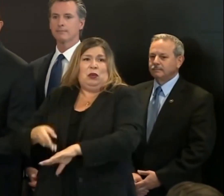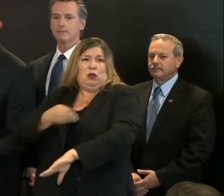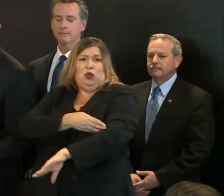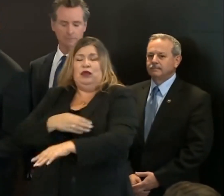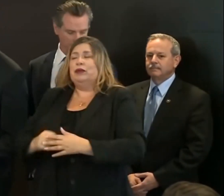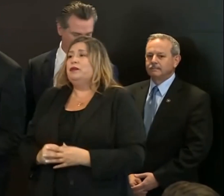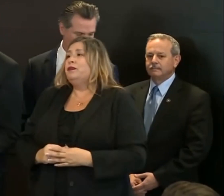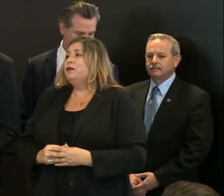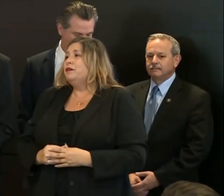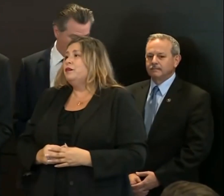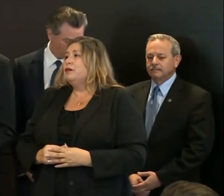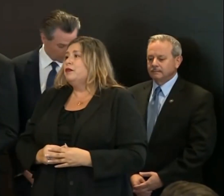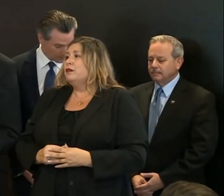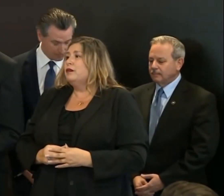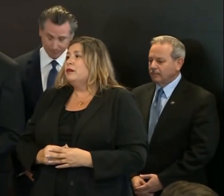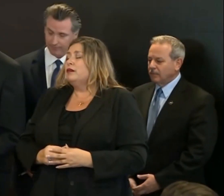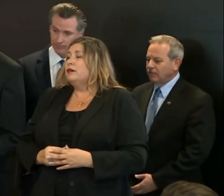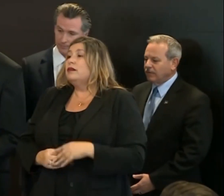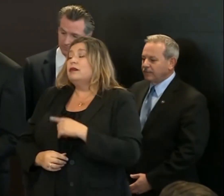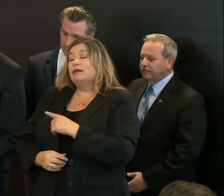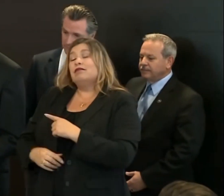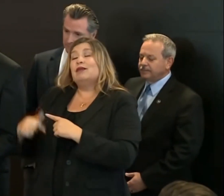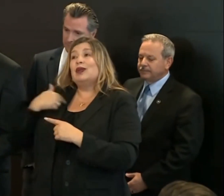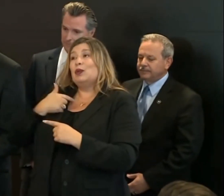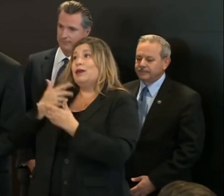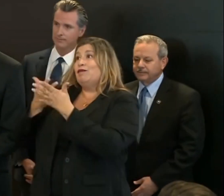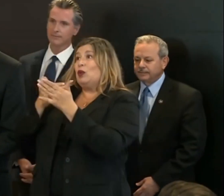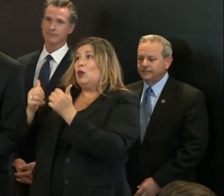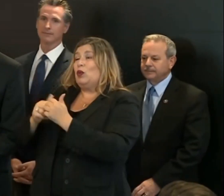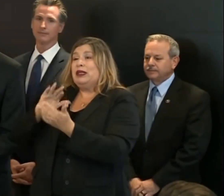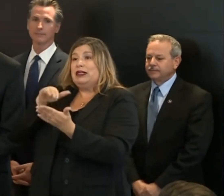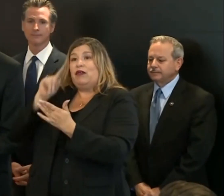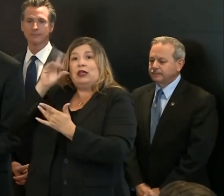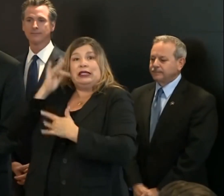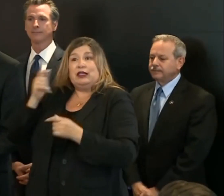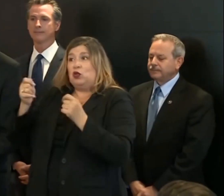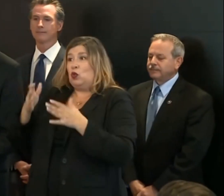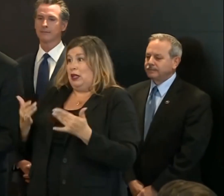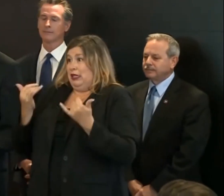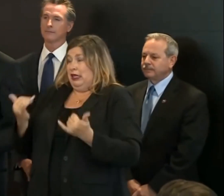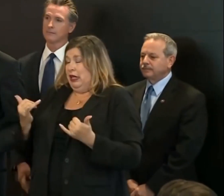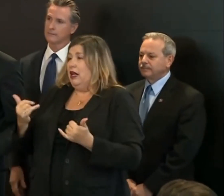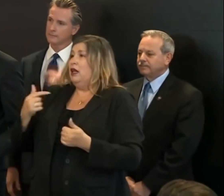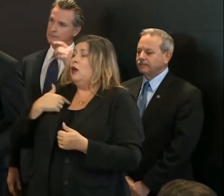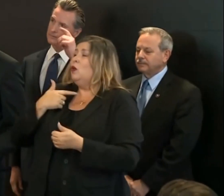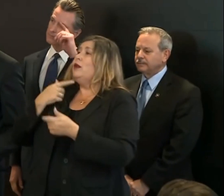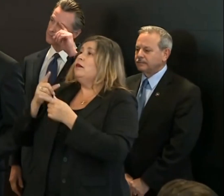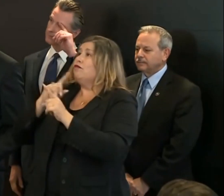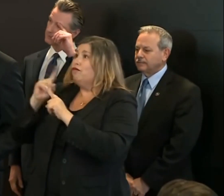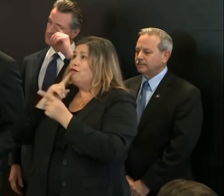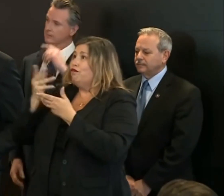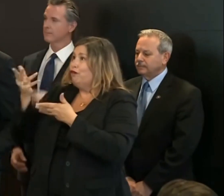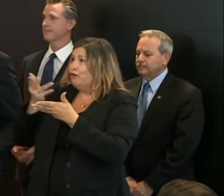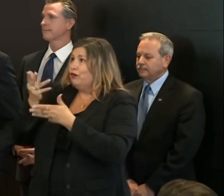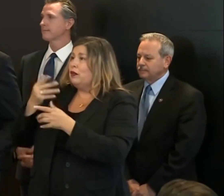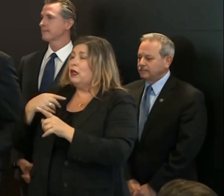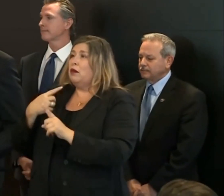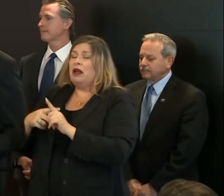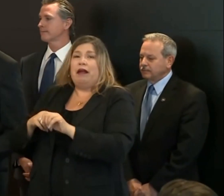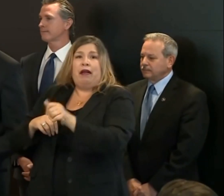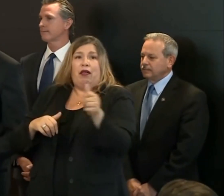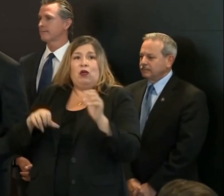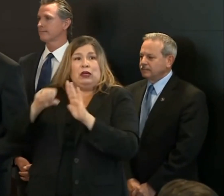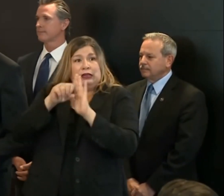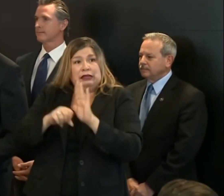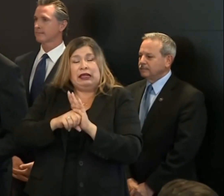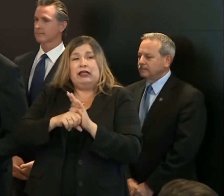in conversations with the CDC today, we are assured through our feedback and feedback from a number of other states